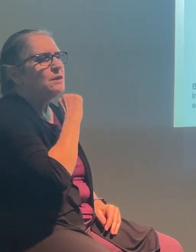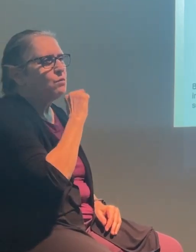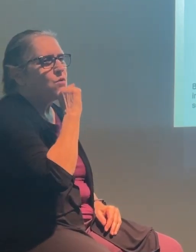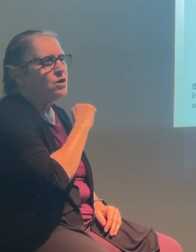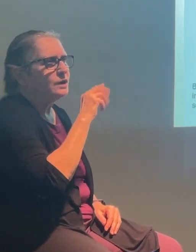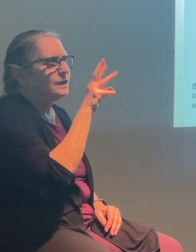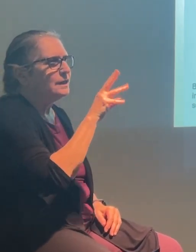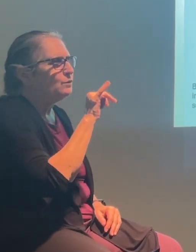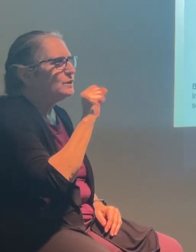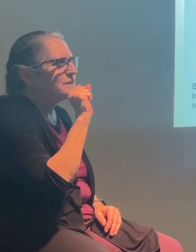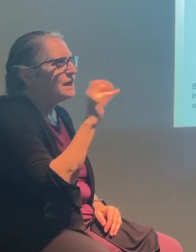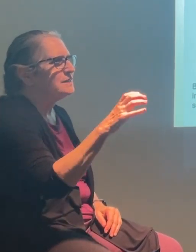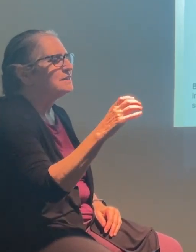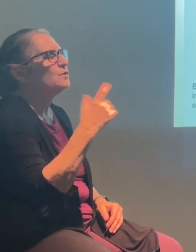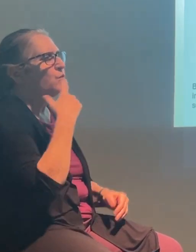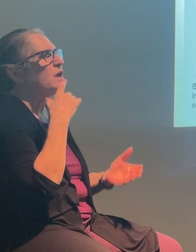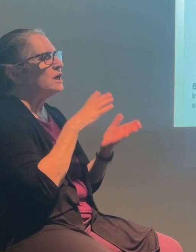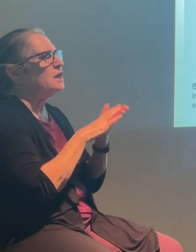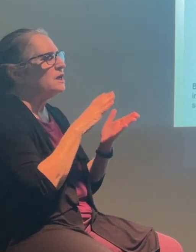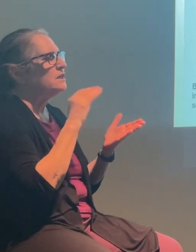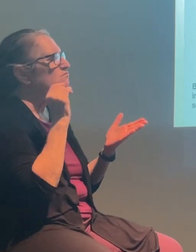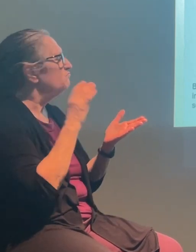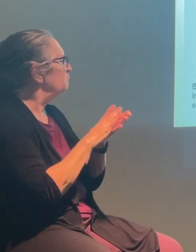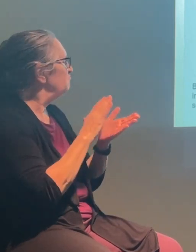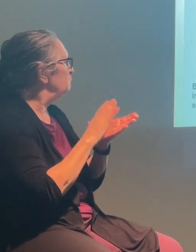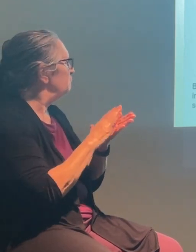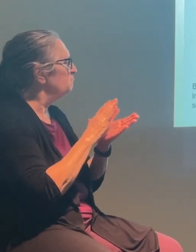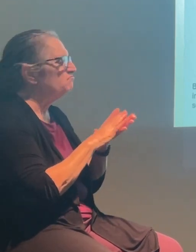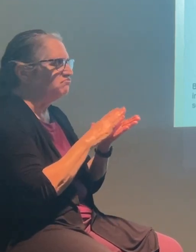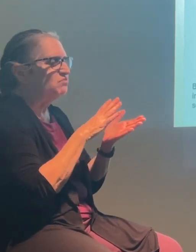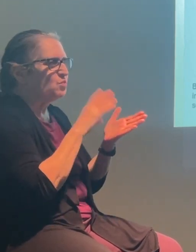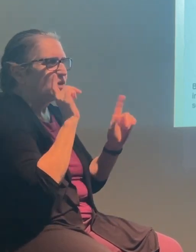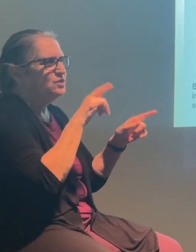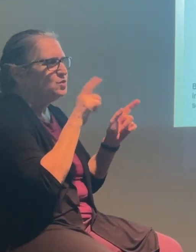he basically did his schooling. So